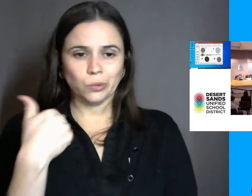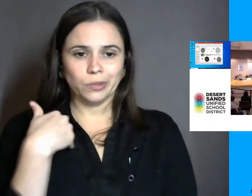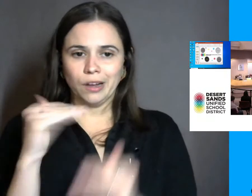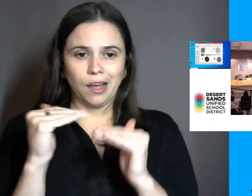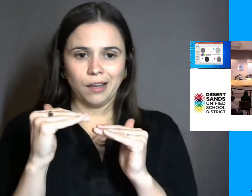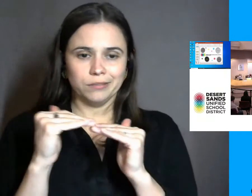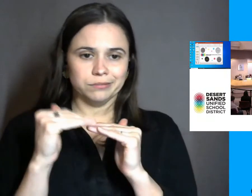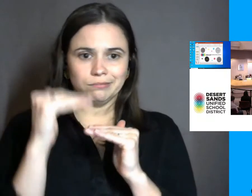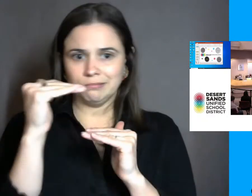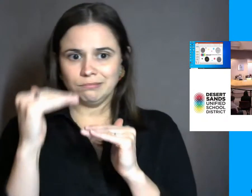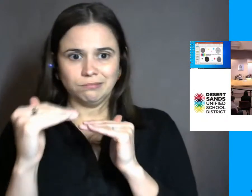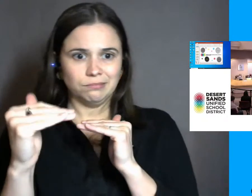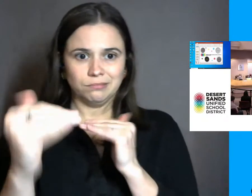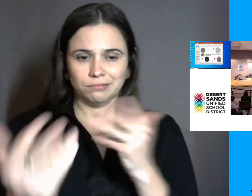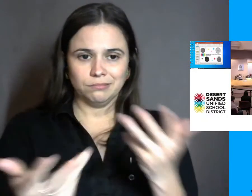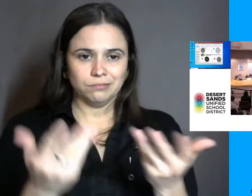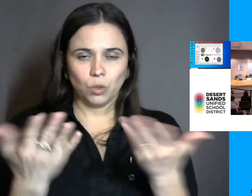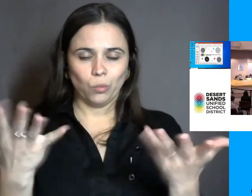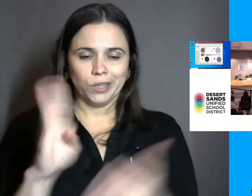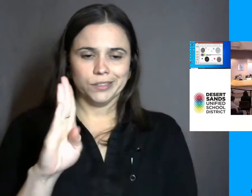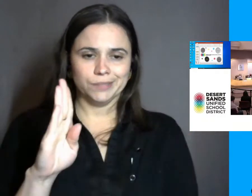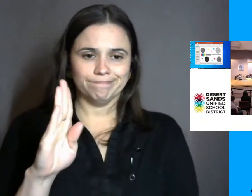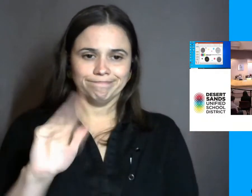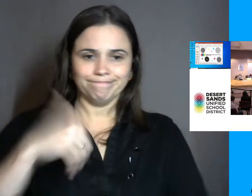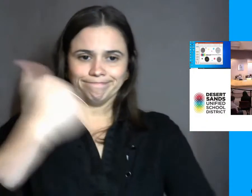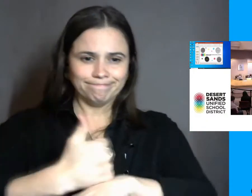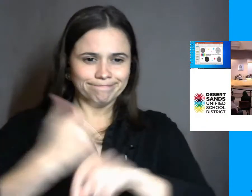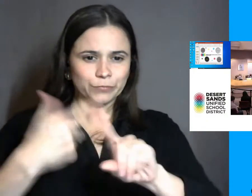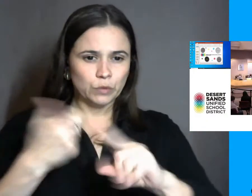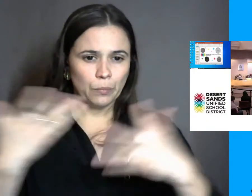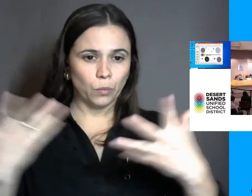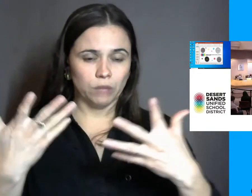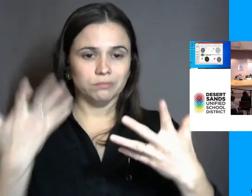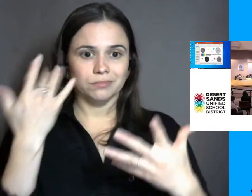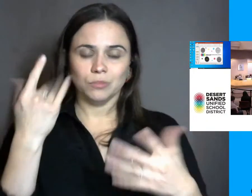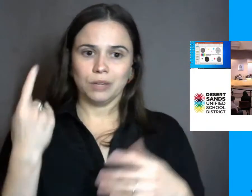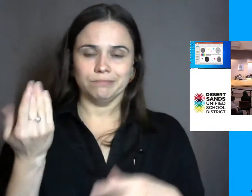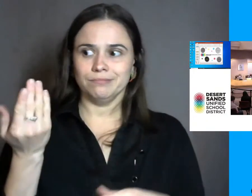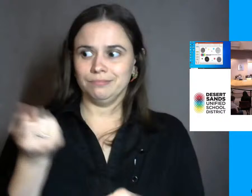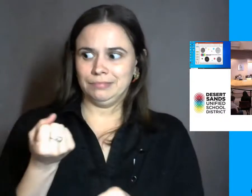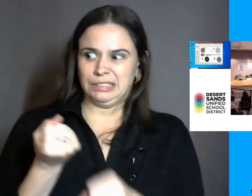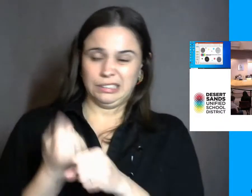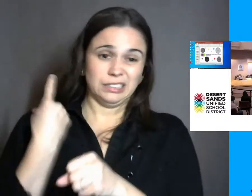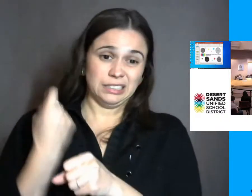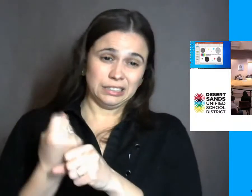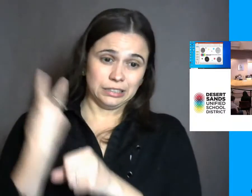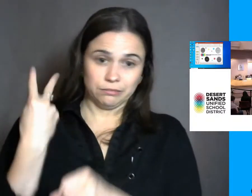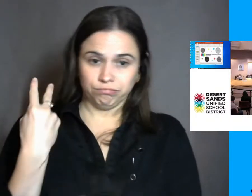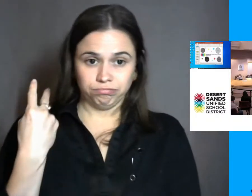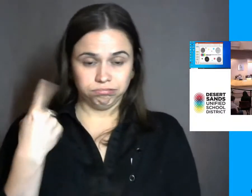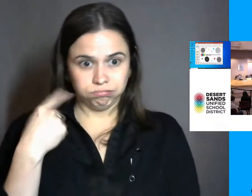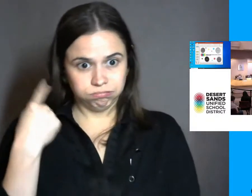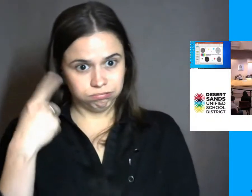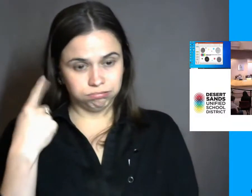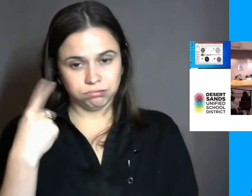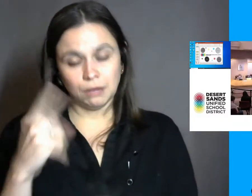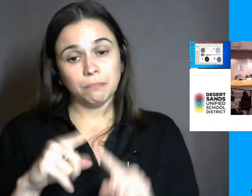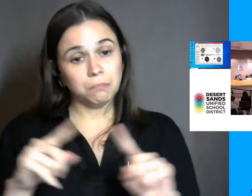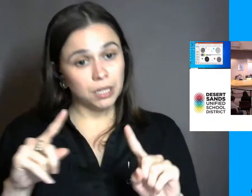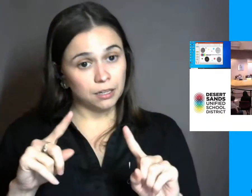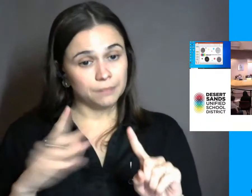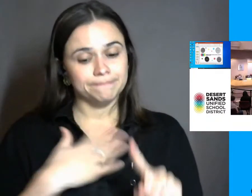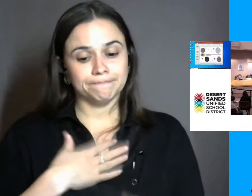of crazy this past year and the previous year. But I do want to note that my understanding is that there's been a drop